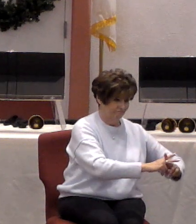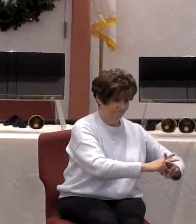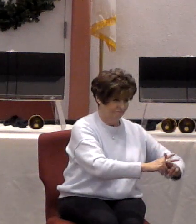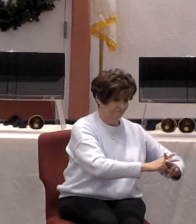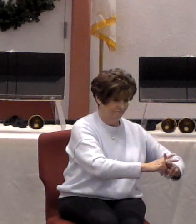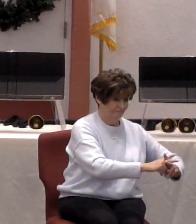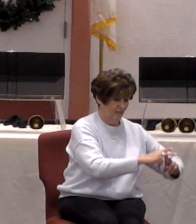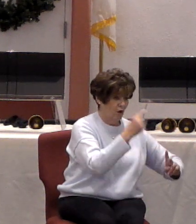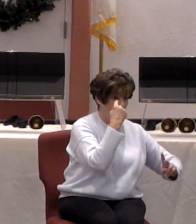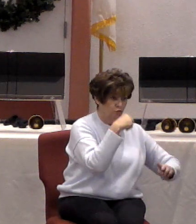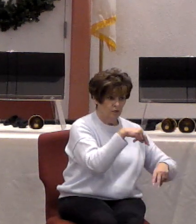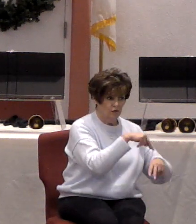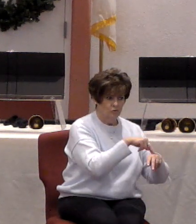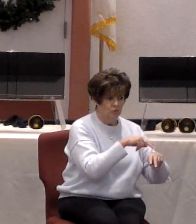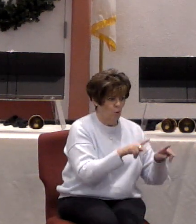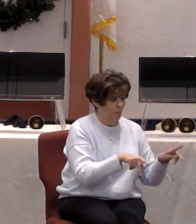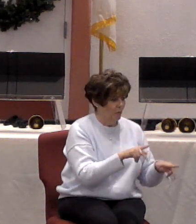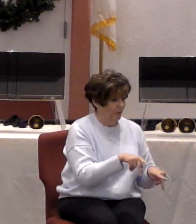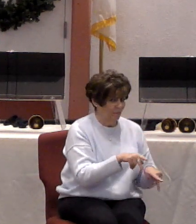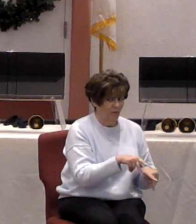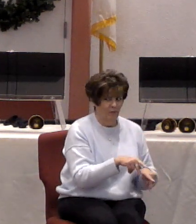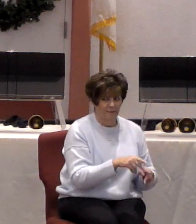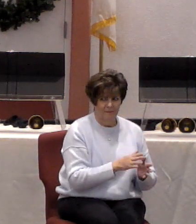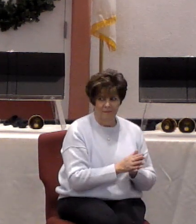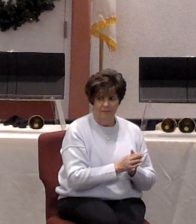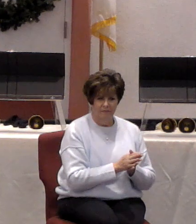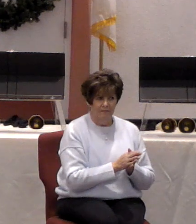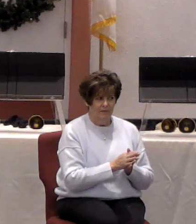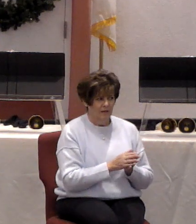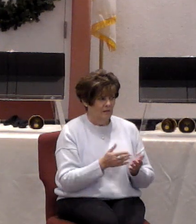humanity. So now they've